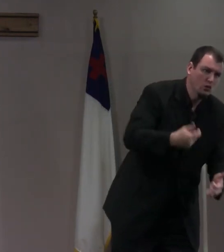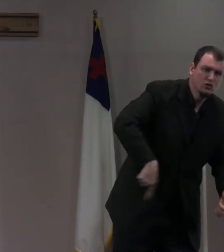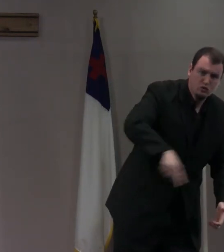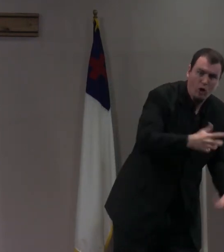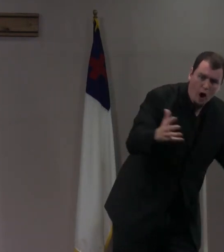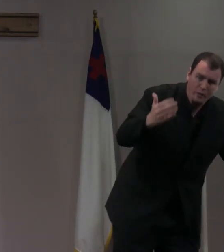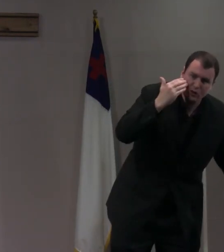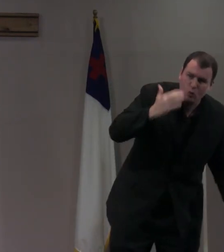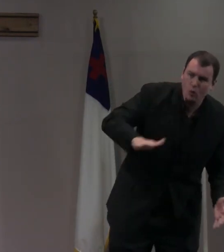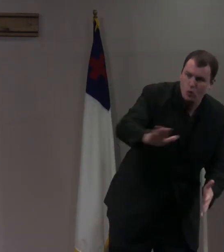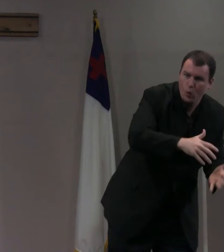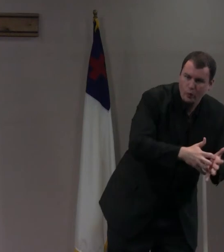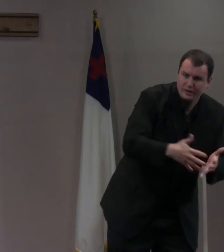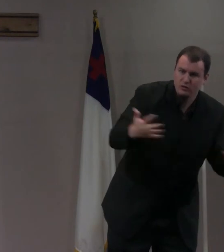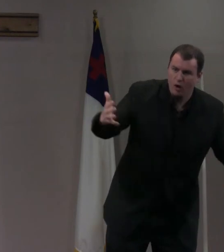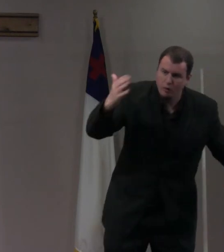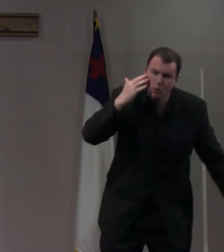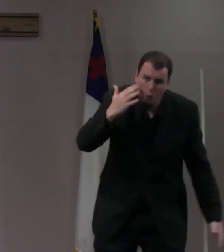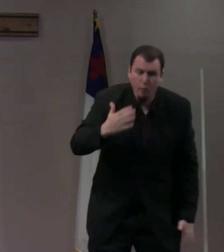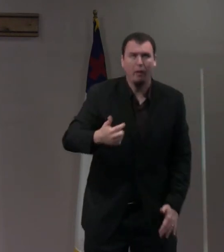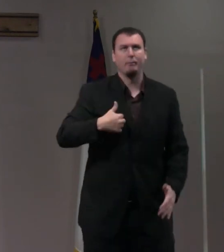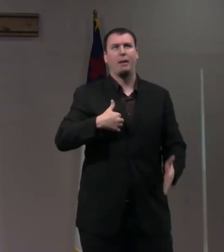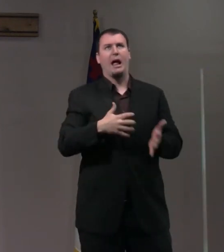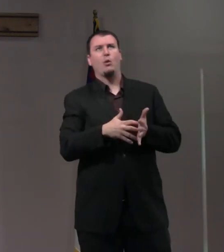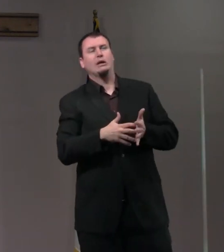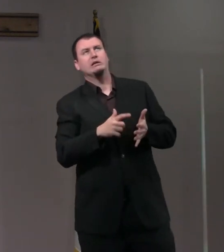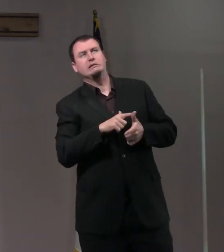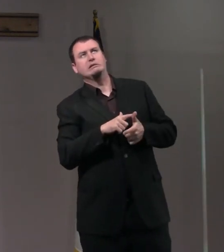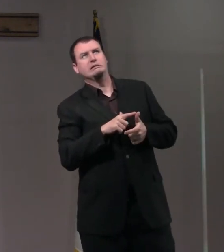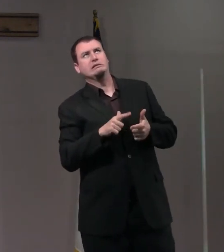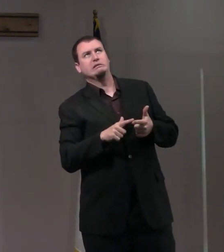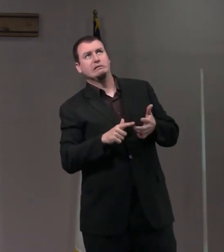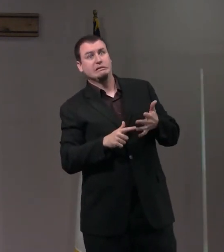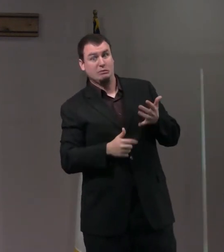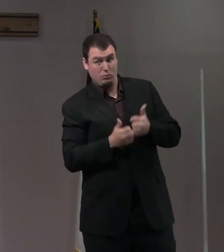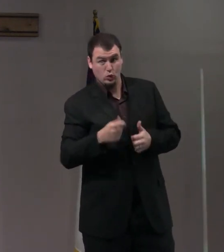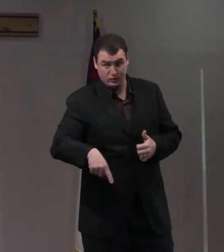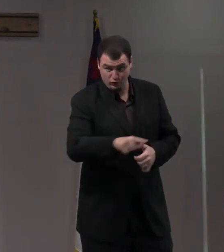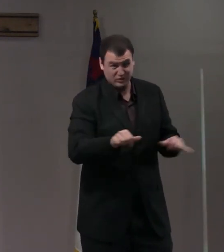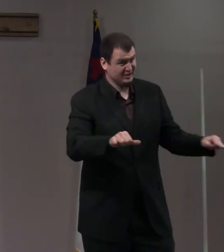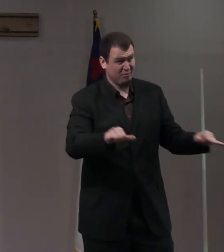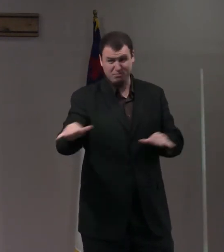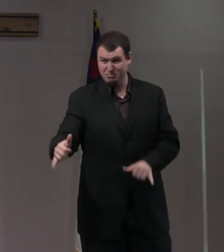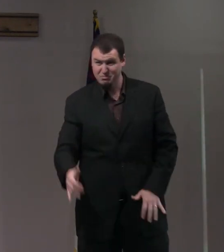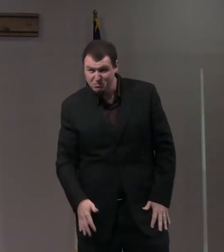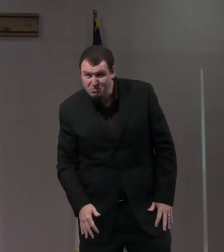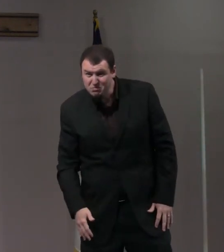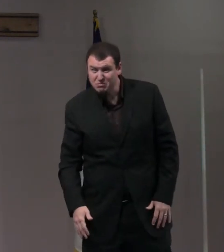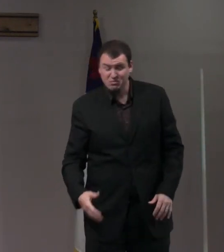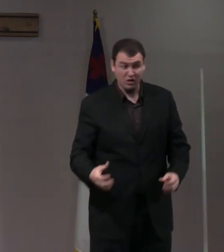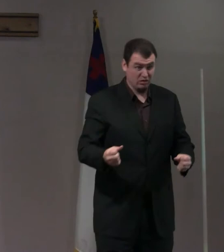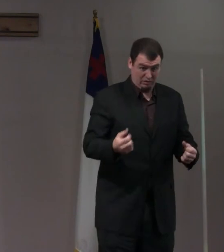their weaknesses were. They already knew that, my weakness is this and